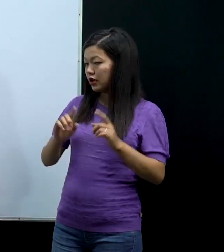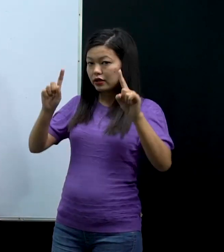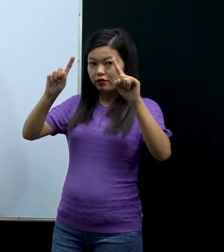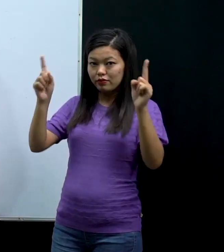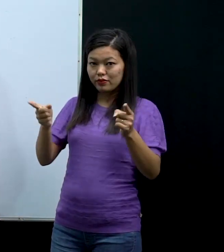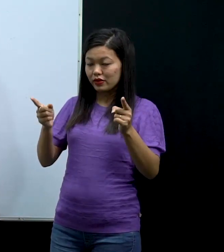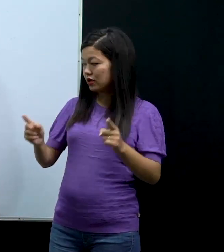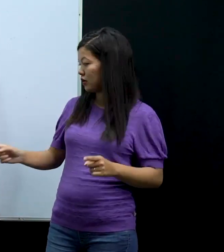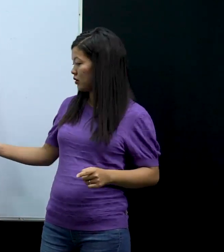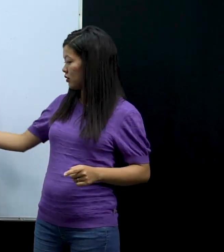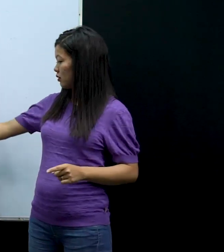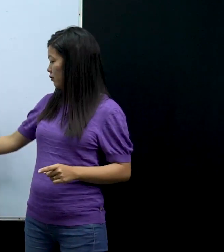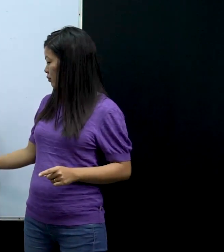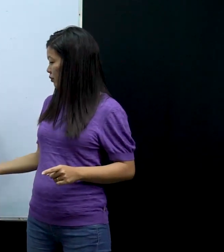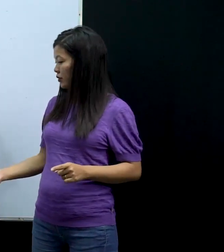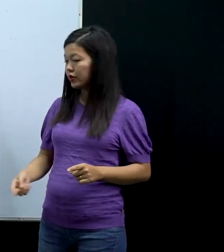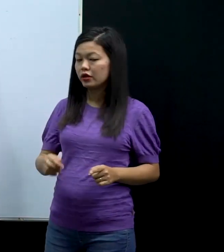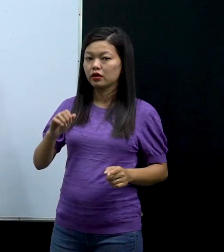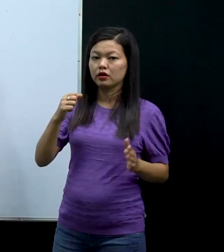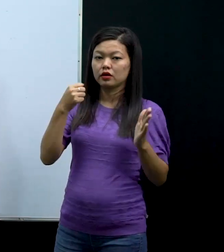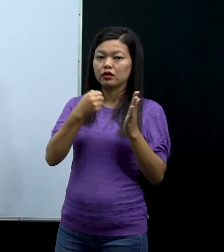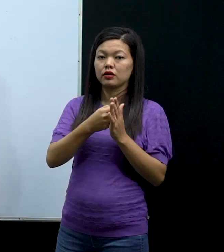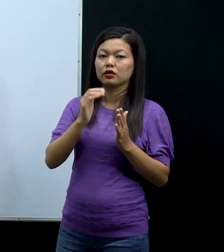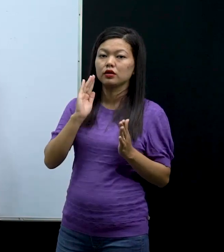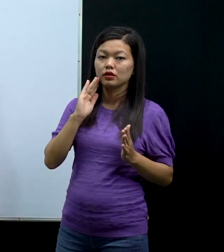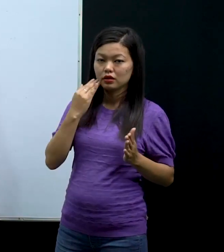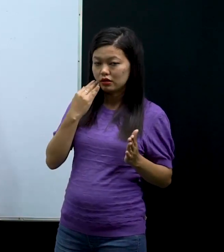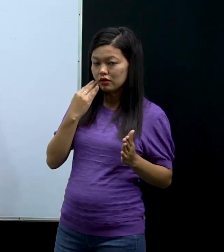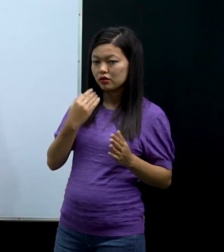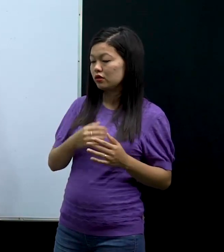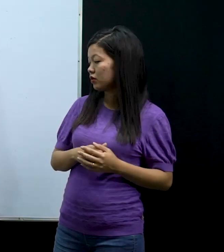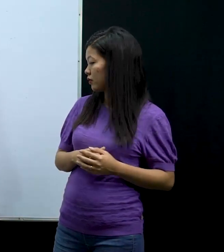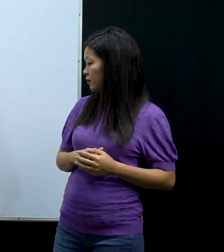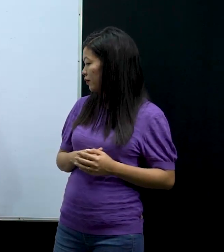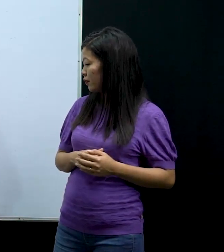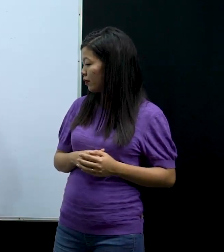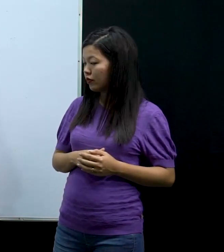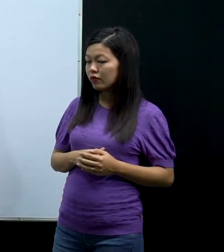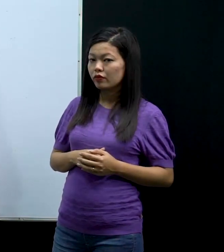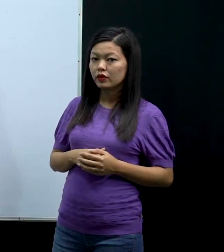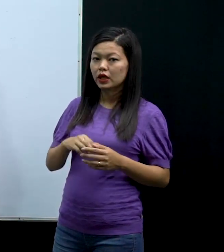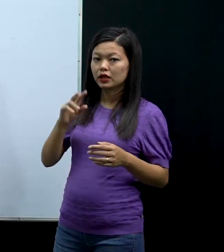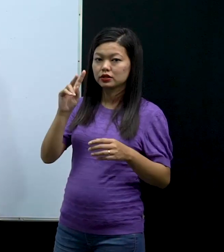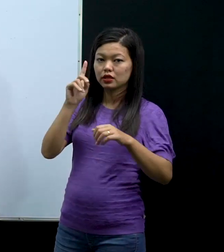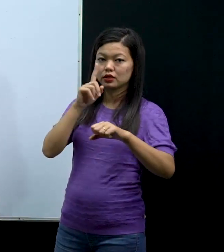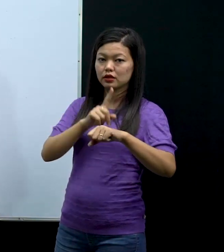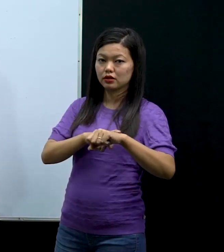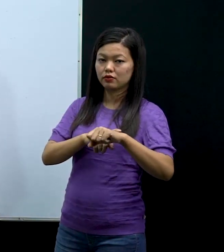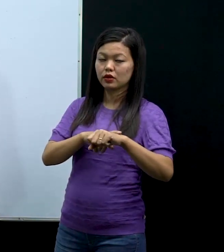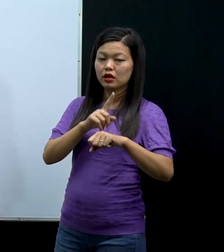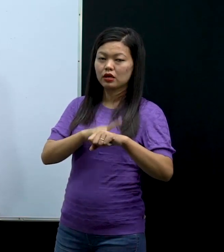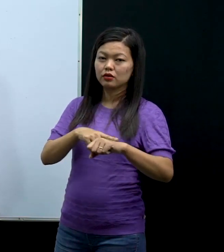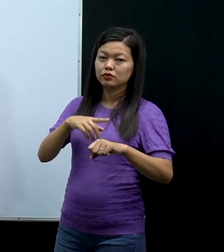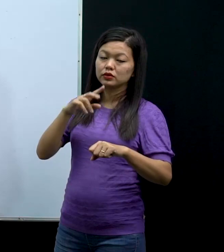of the celebration or the event. You can mention the time. As the previous one, time is also as important as